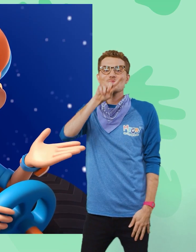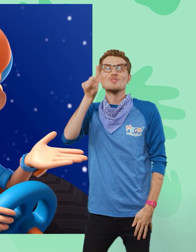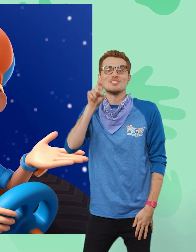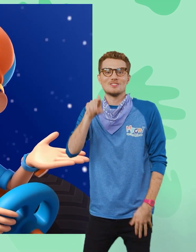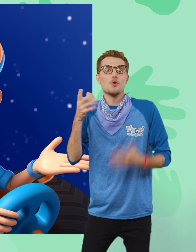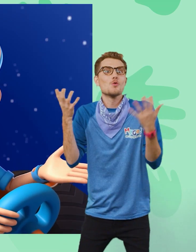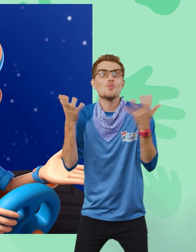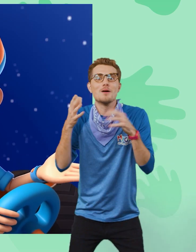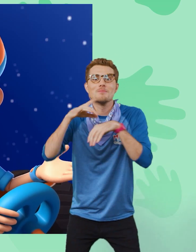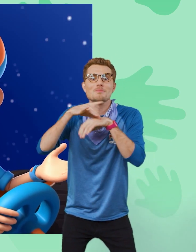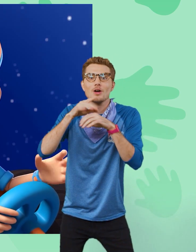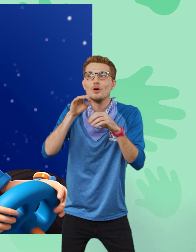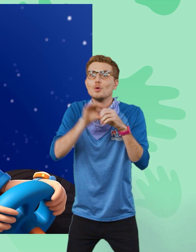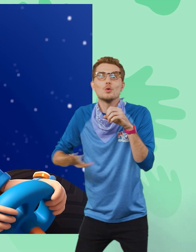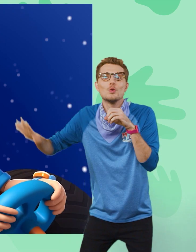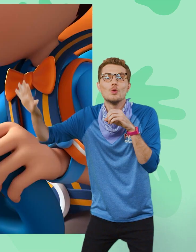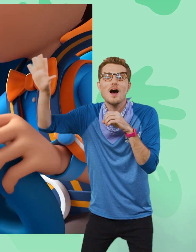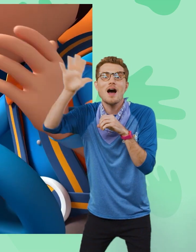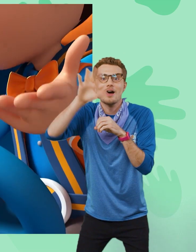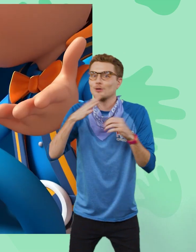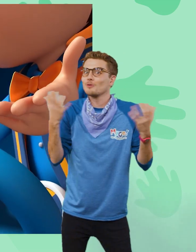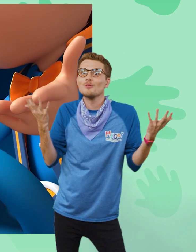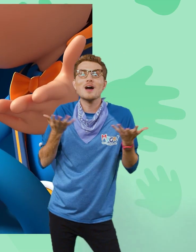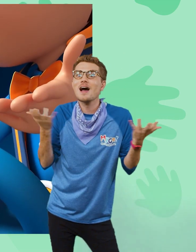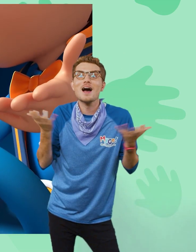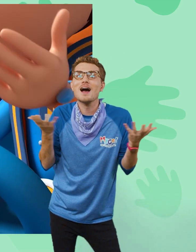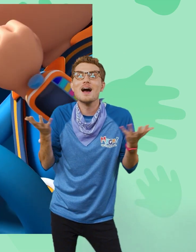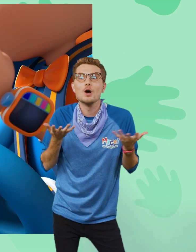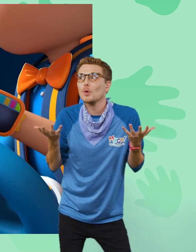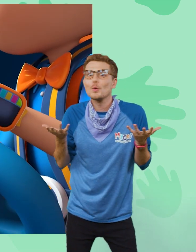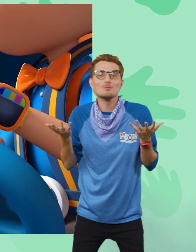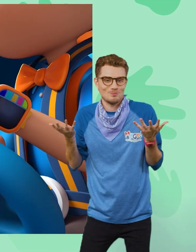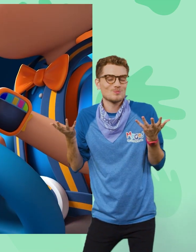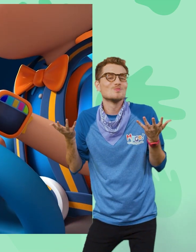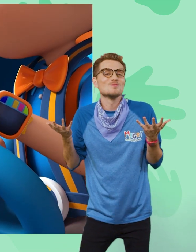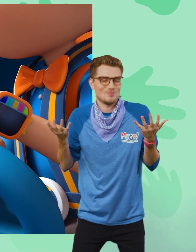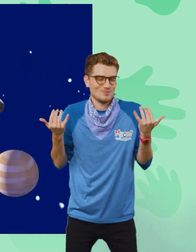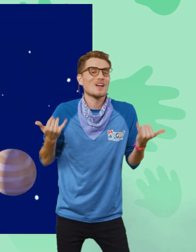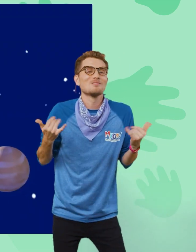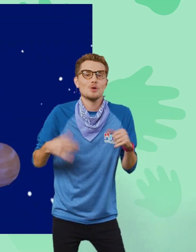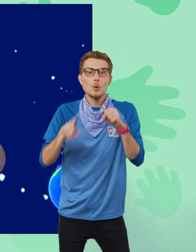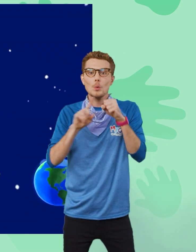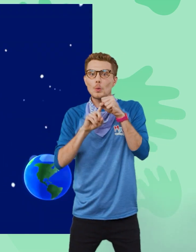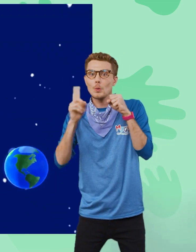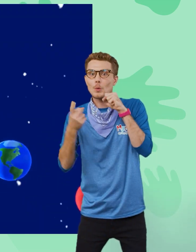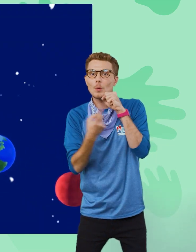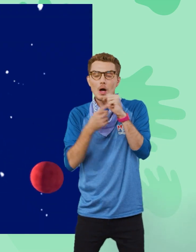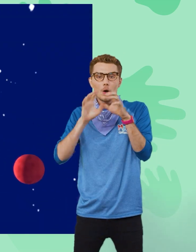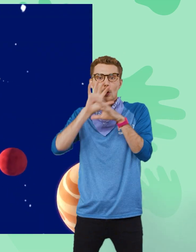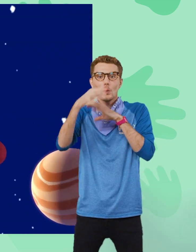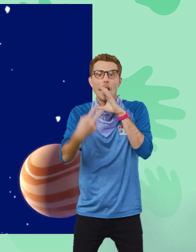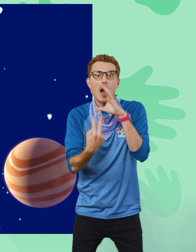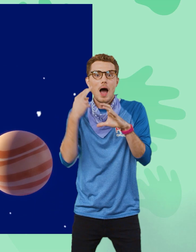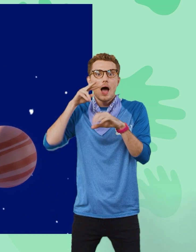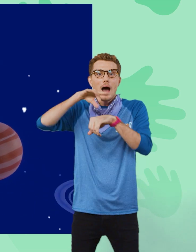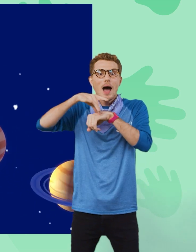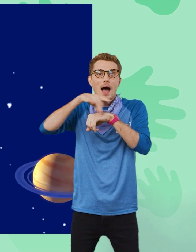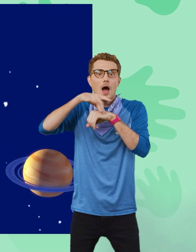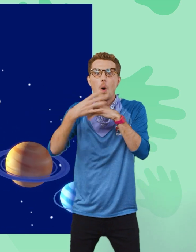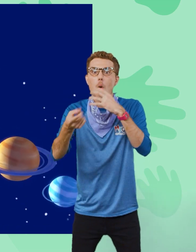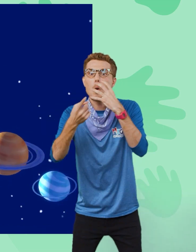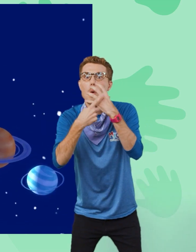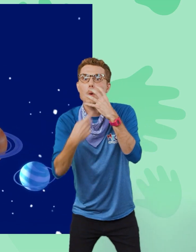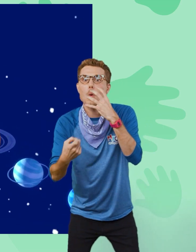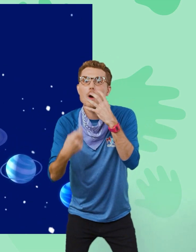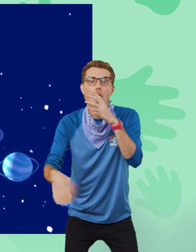Whoa! I have the answer to my question. What planets are in our solar system? Mercury, Venus, Earth,